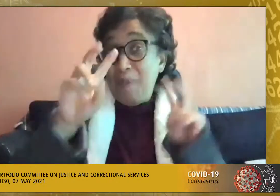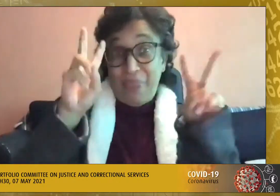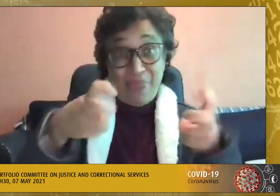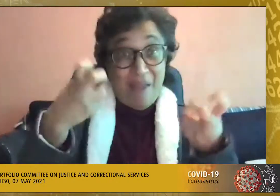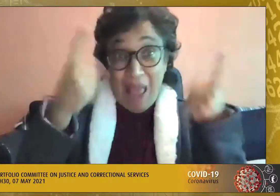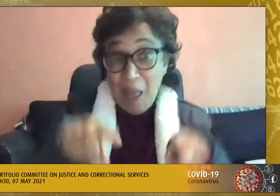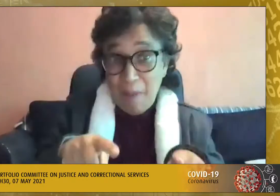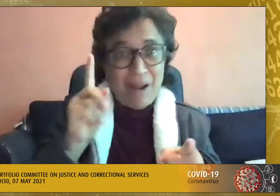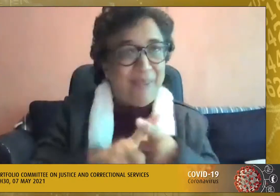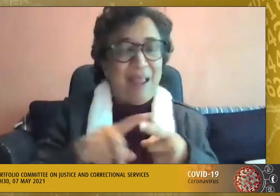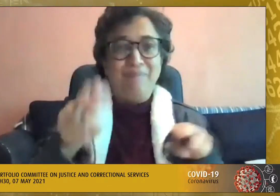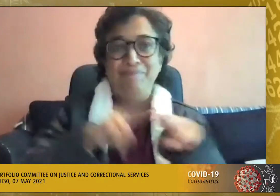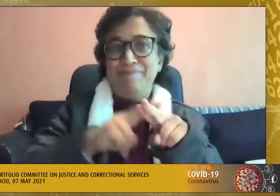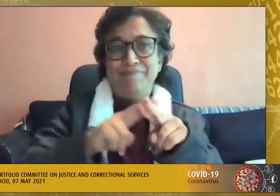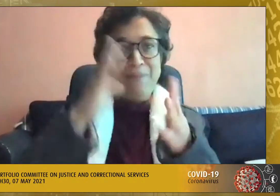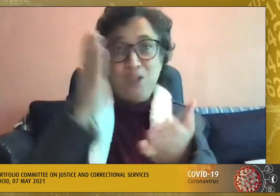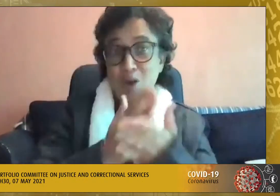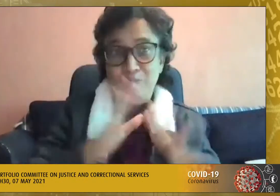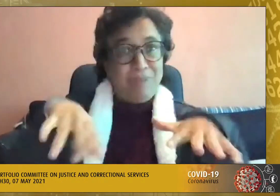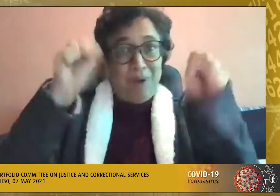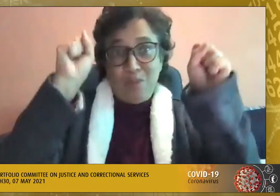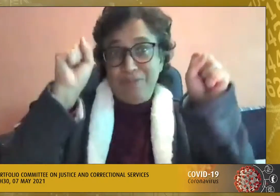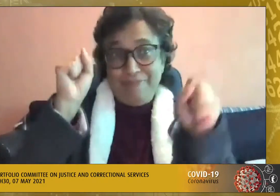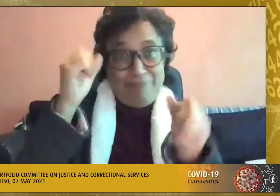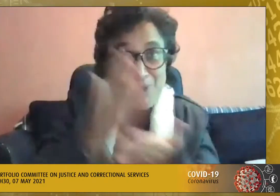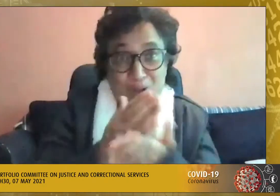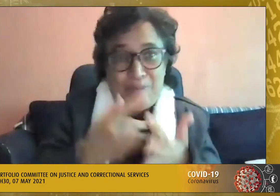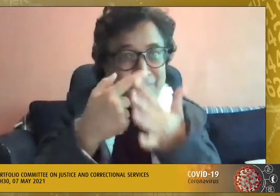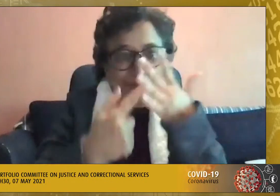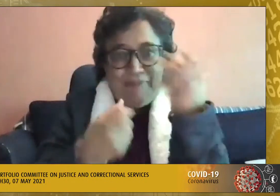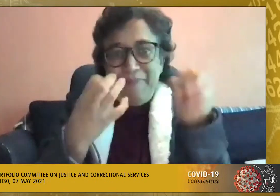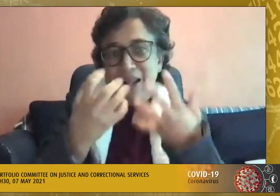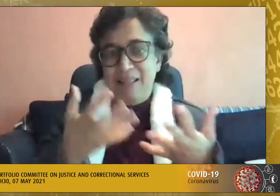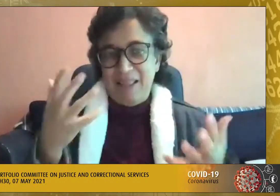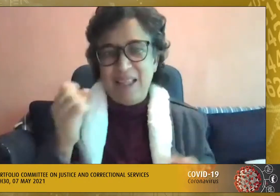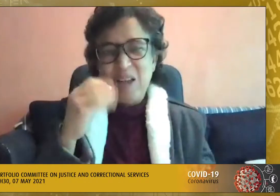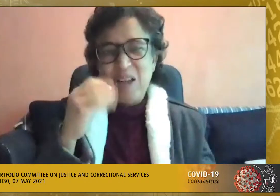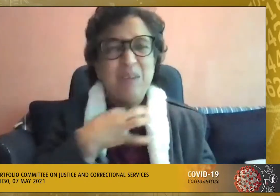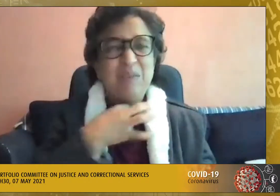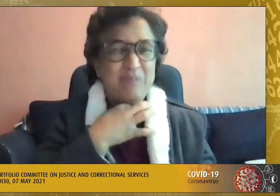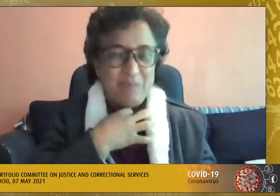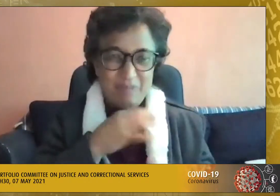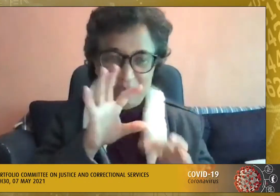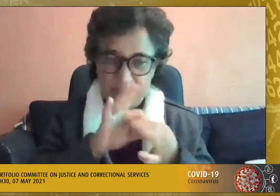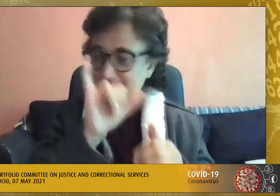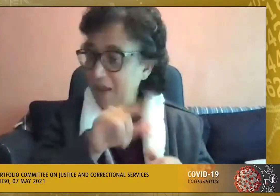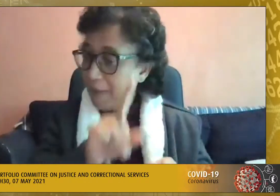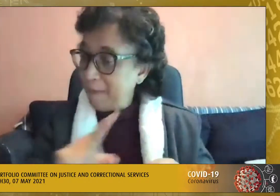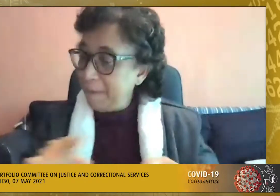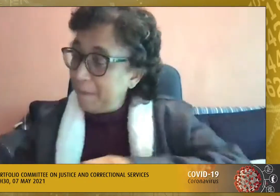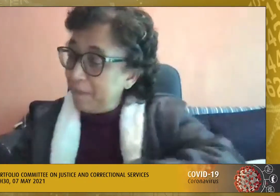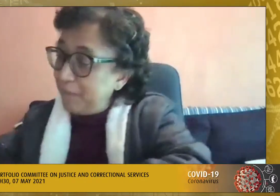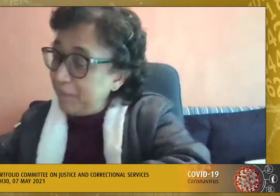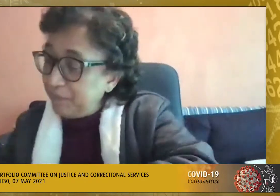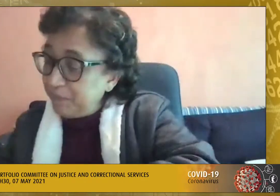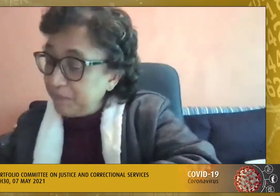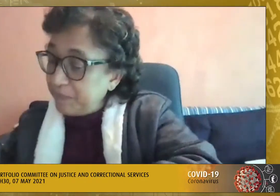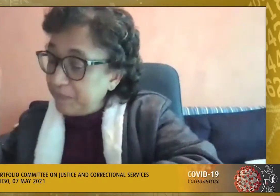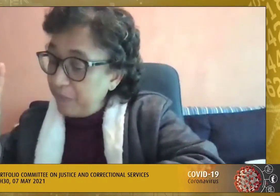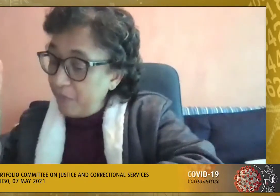they need the trains to travel to work so if cable theft happens the trains stop there's no power and many things happen